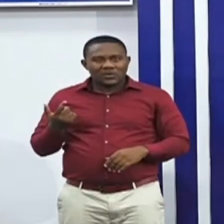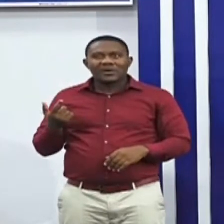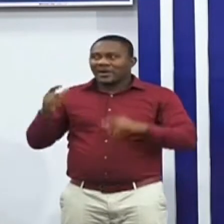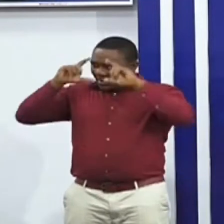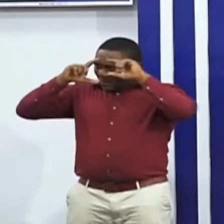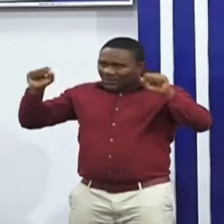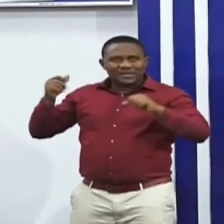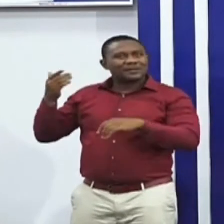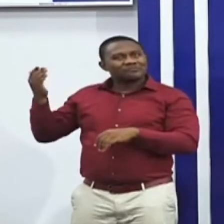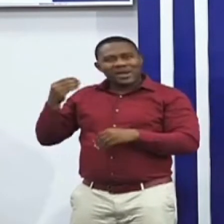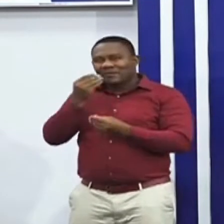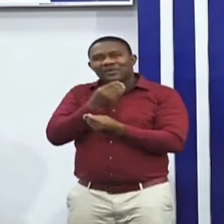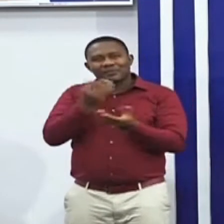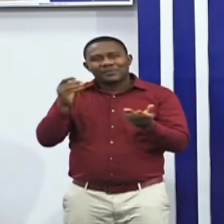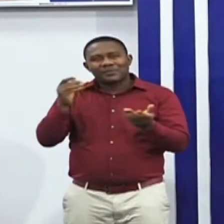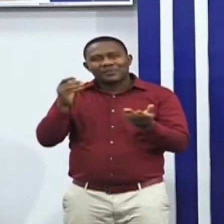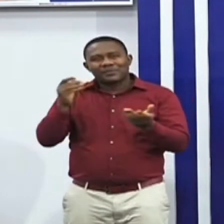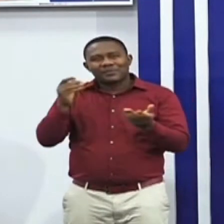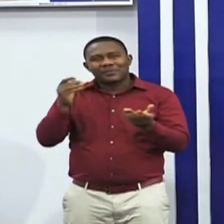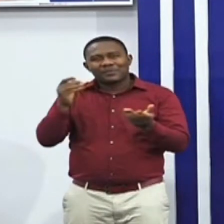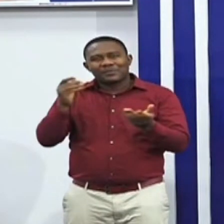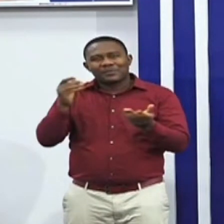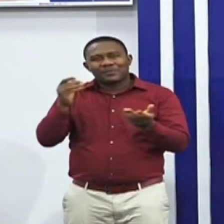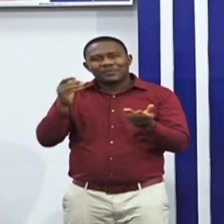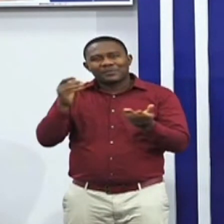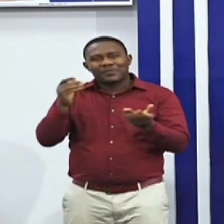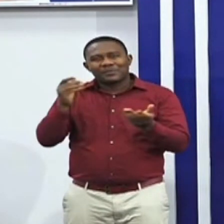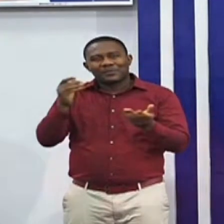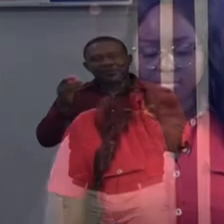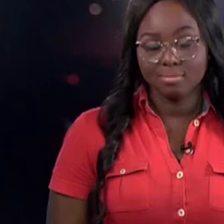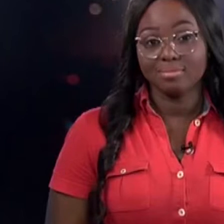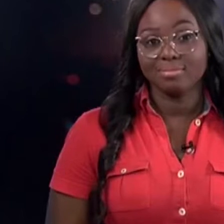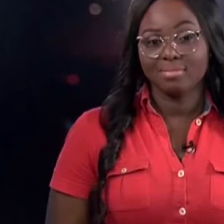part of the 600 million cedi stimulus.